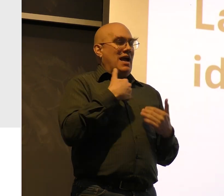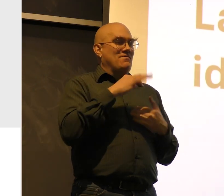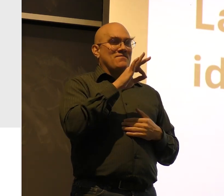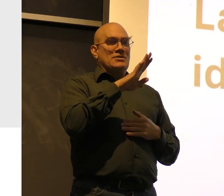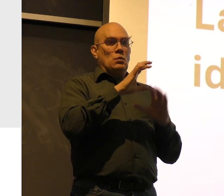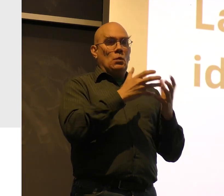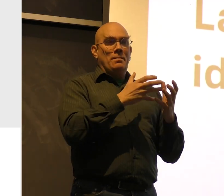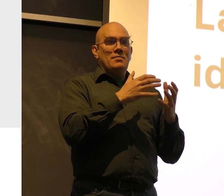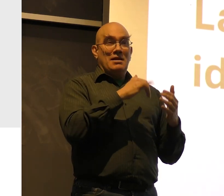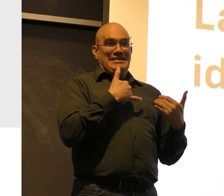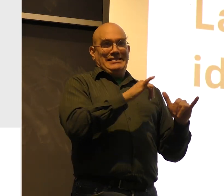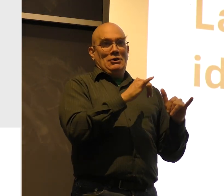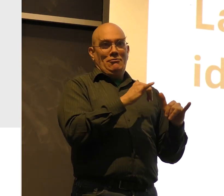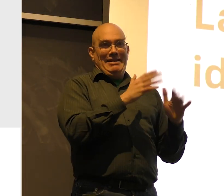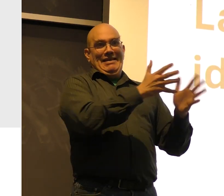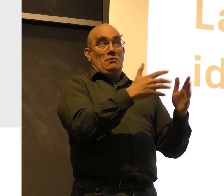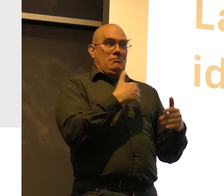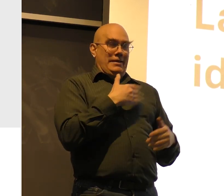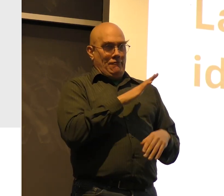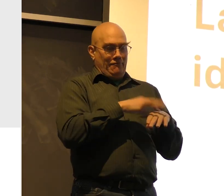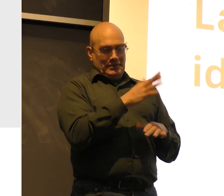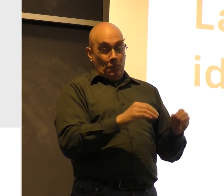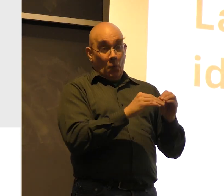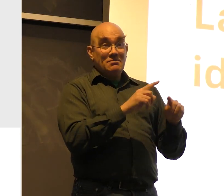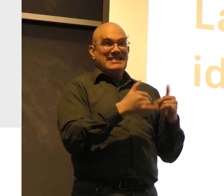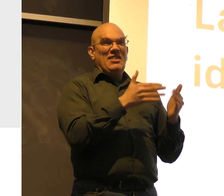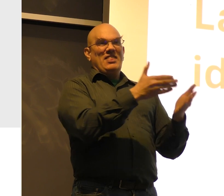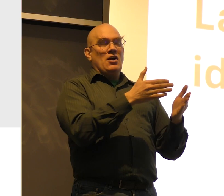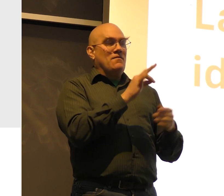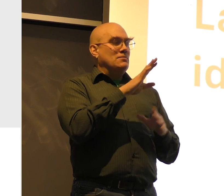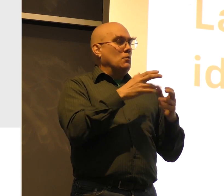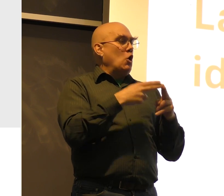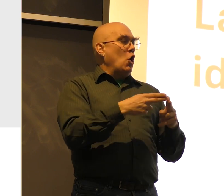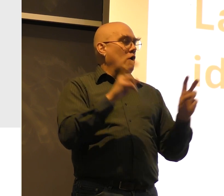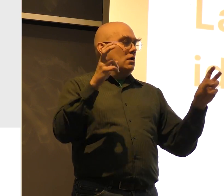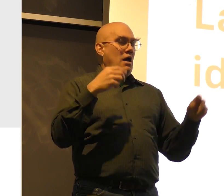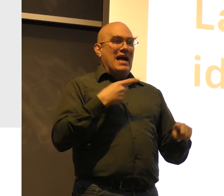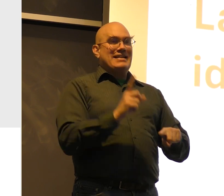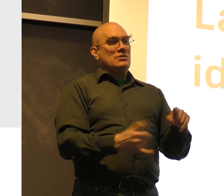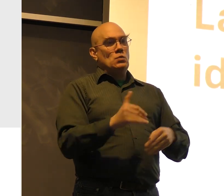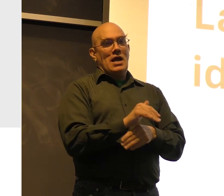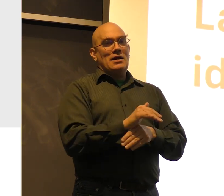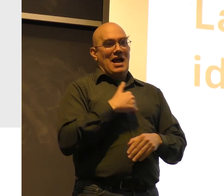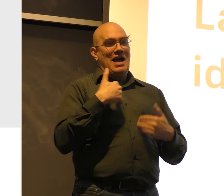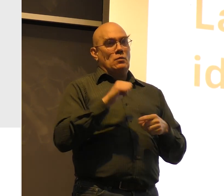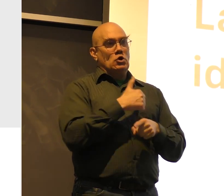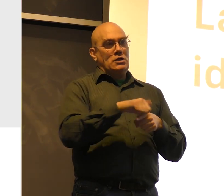have many good friends there. We have a Facebook group that I'm still a part of. I'm not on Facebook anymore, but it's there. And it's called I Can't Tonight.